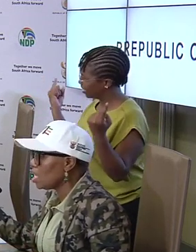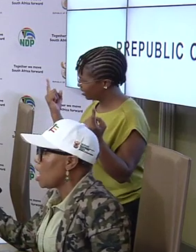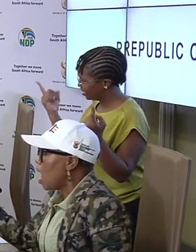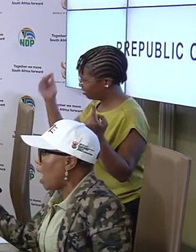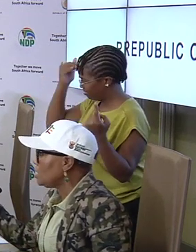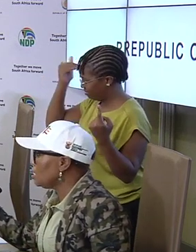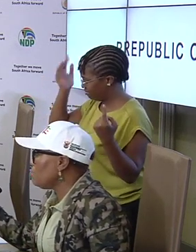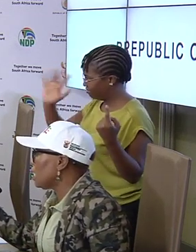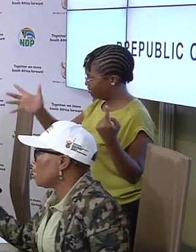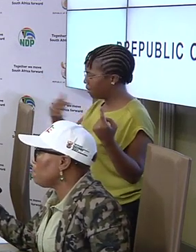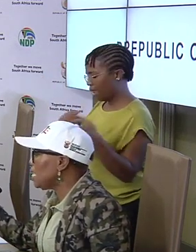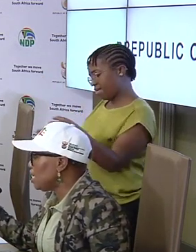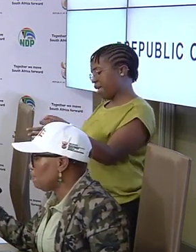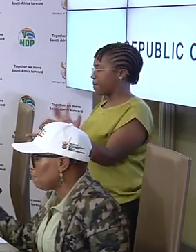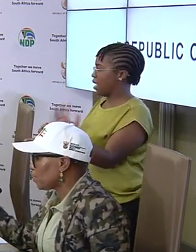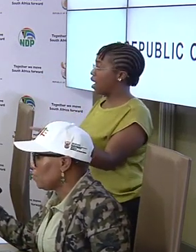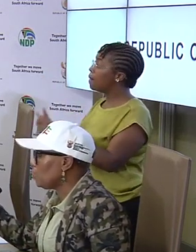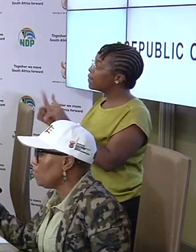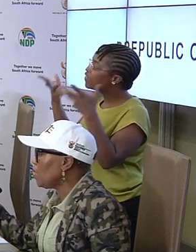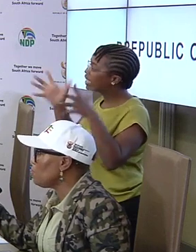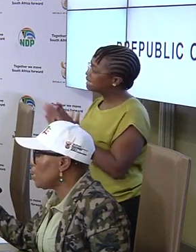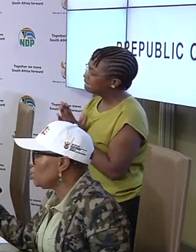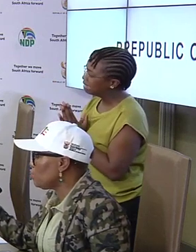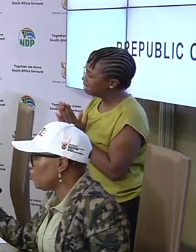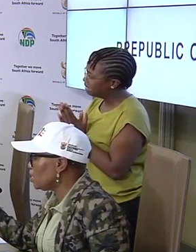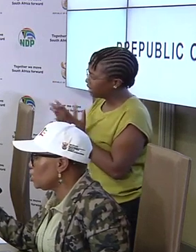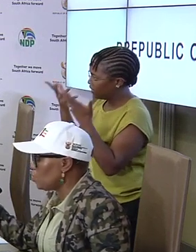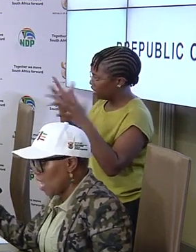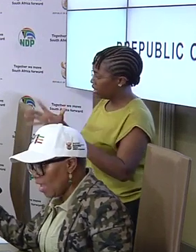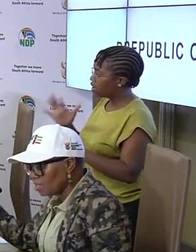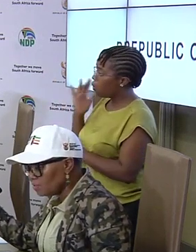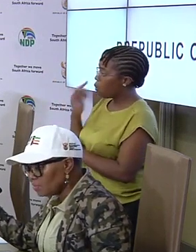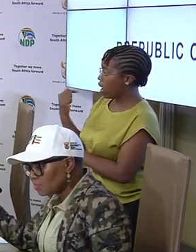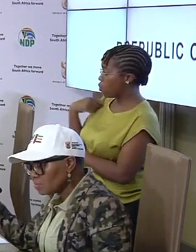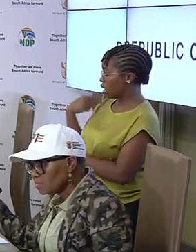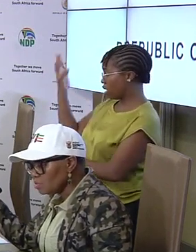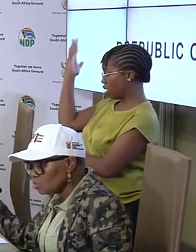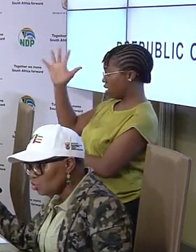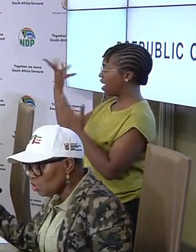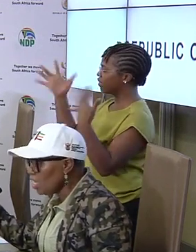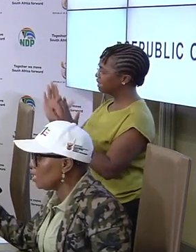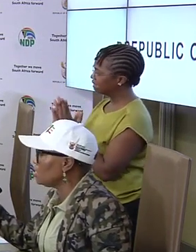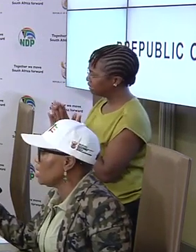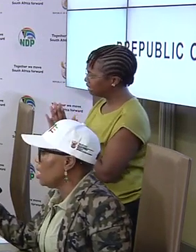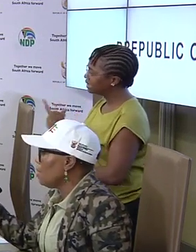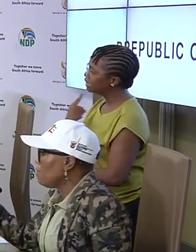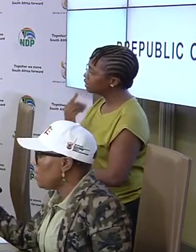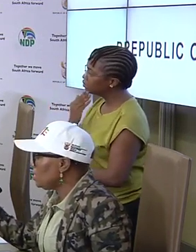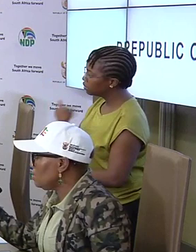different. I did make the plea from the very press briefing that we had to say